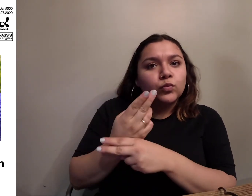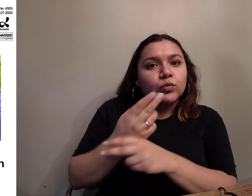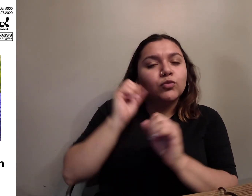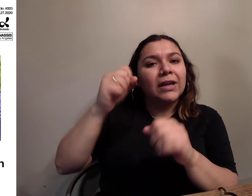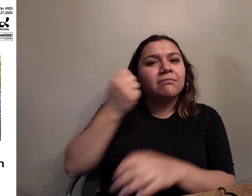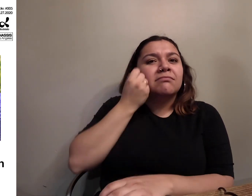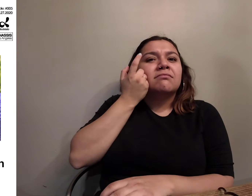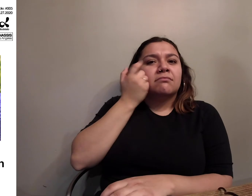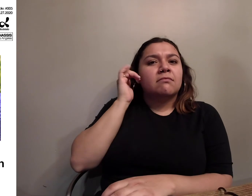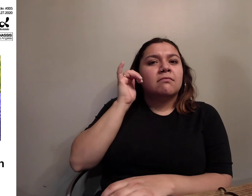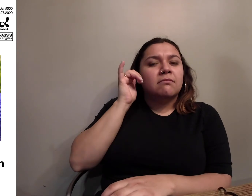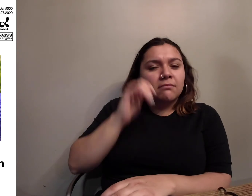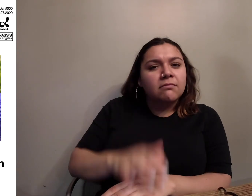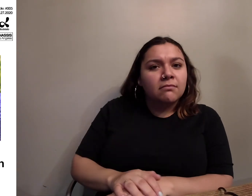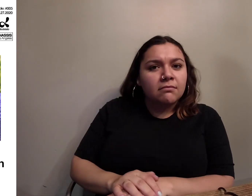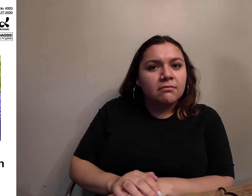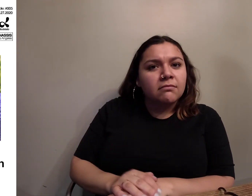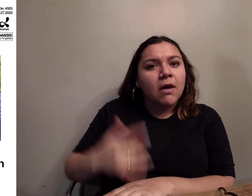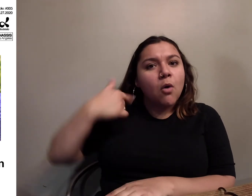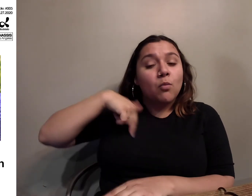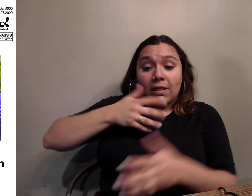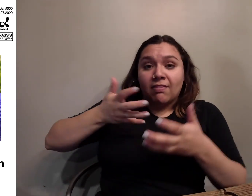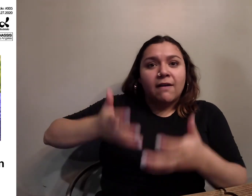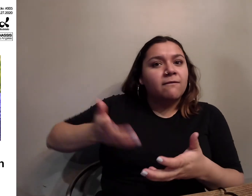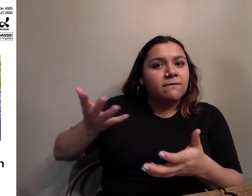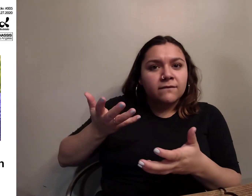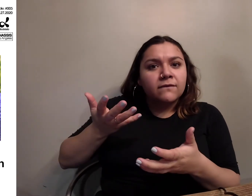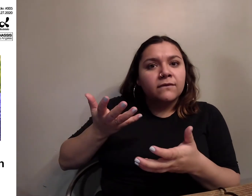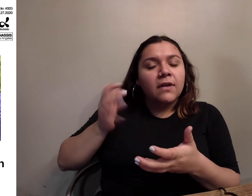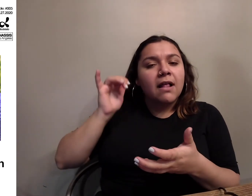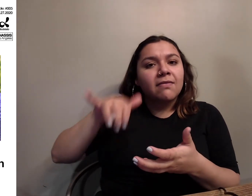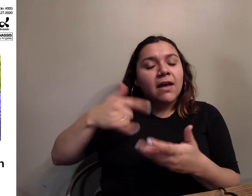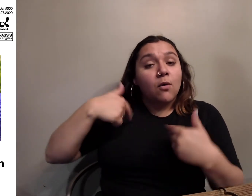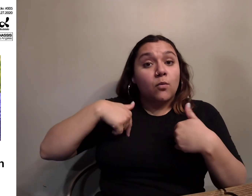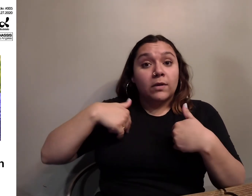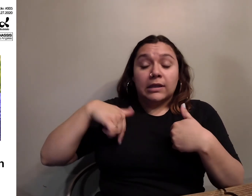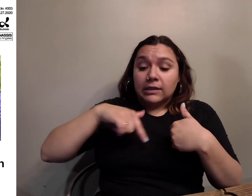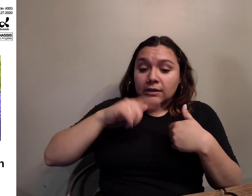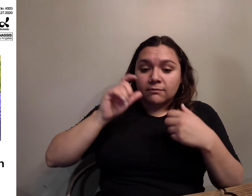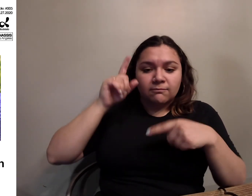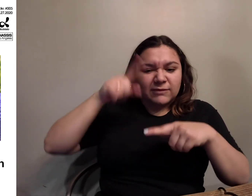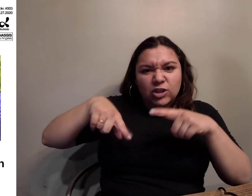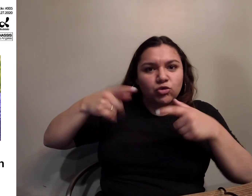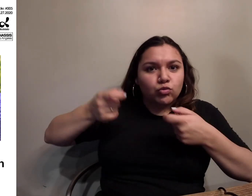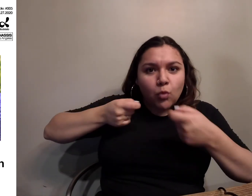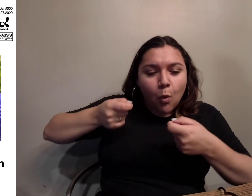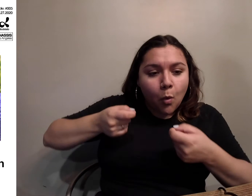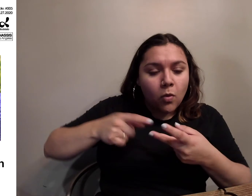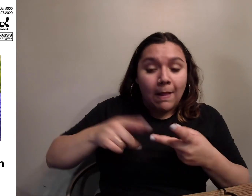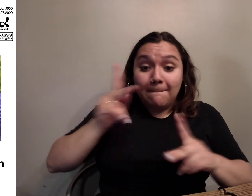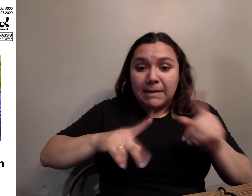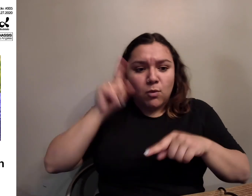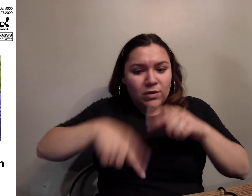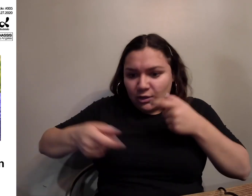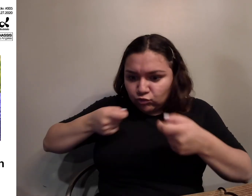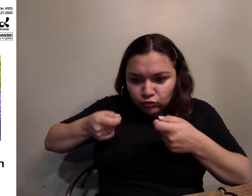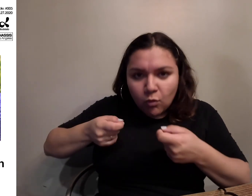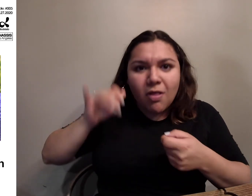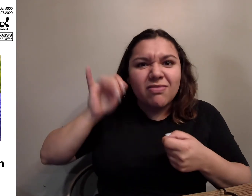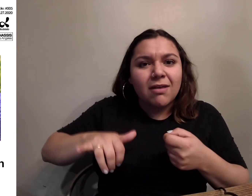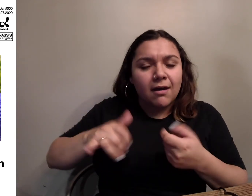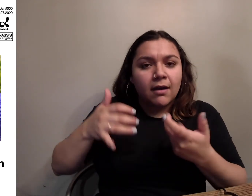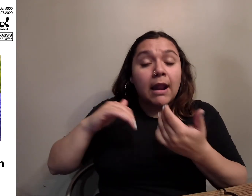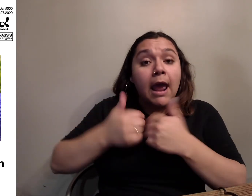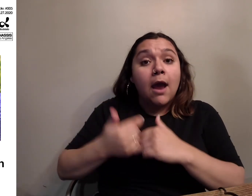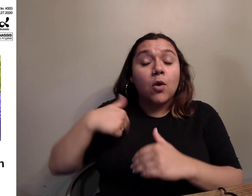make sense of what we elect and what we put in control and who we put in control and